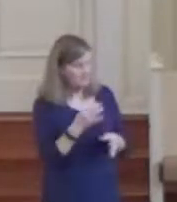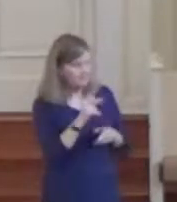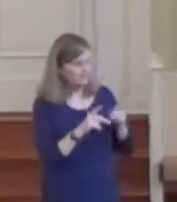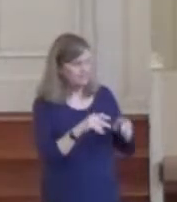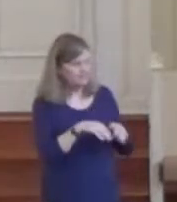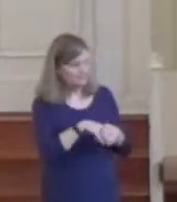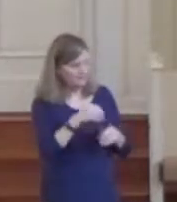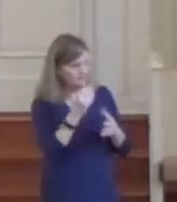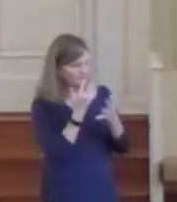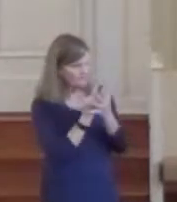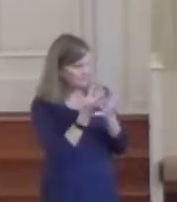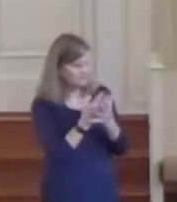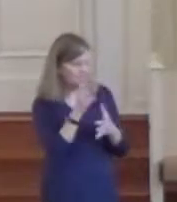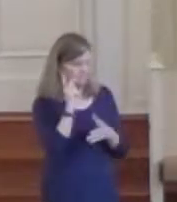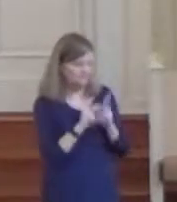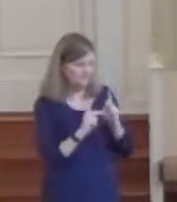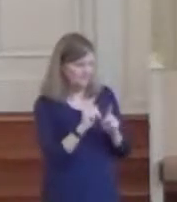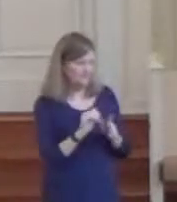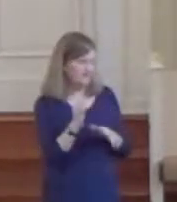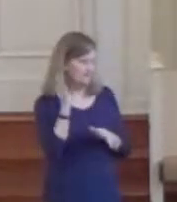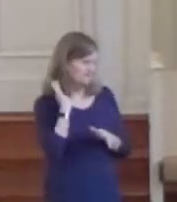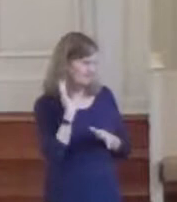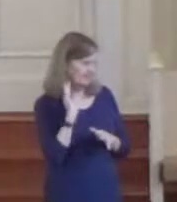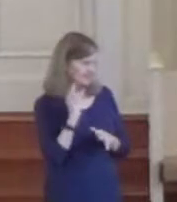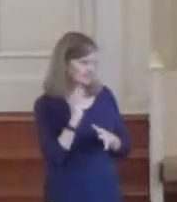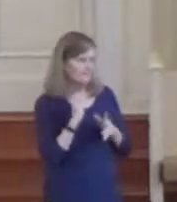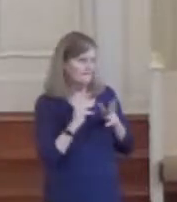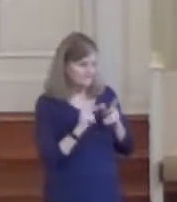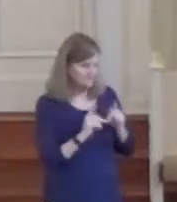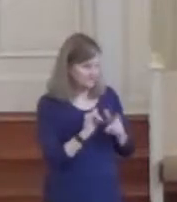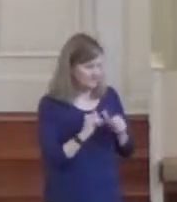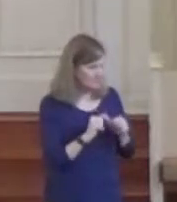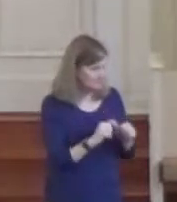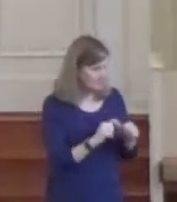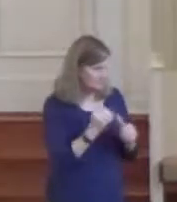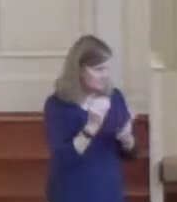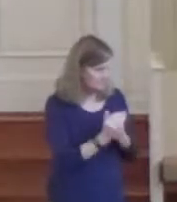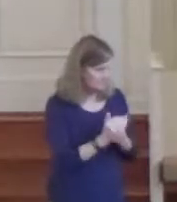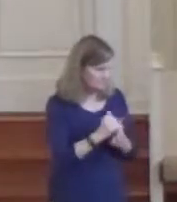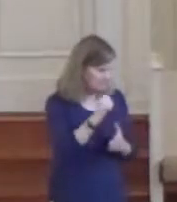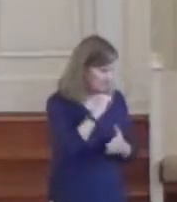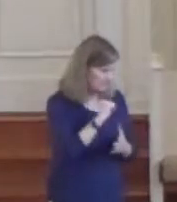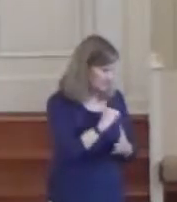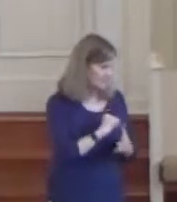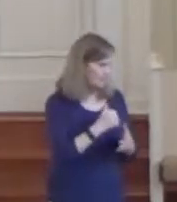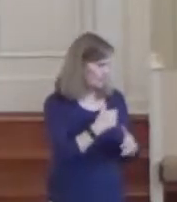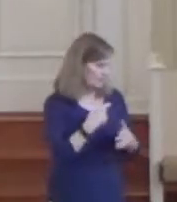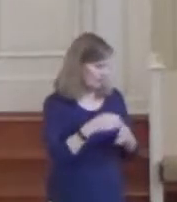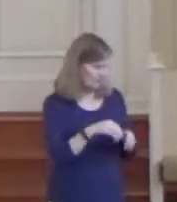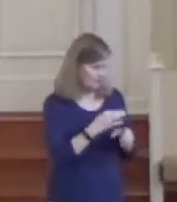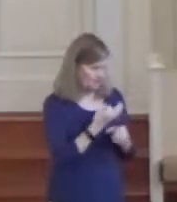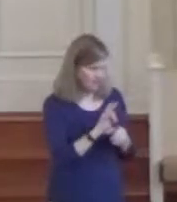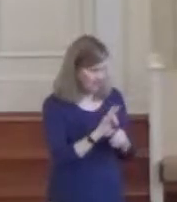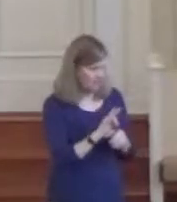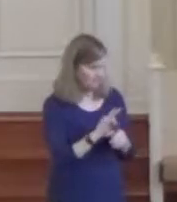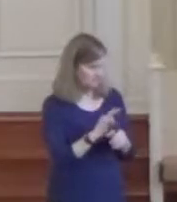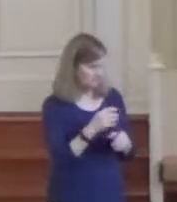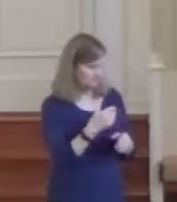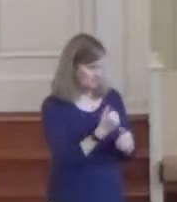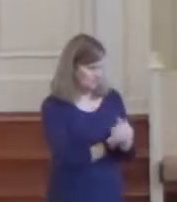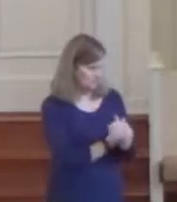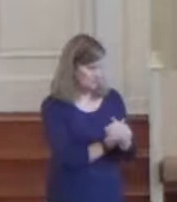of prison, or people that have a past, or people that are trying to get sober, you know, God bless them, more luck to them, but don't bring that around